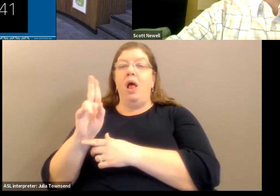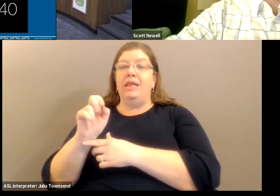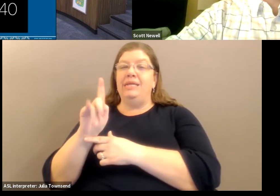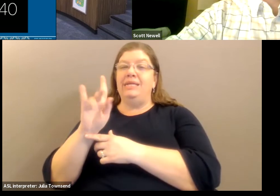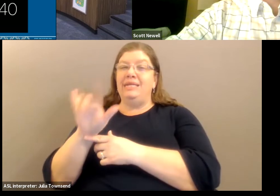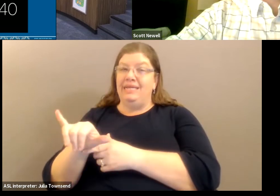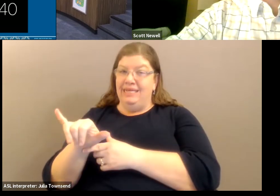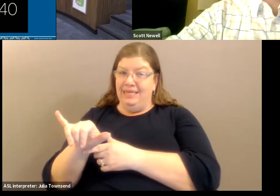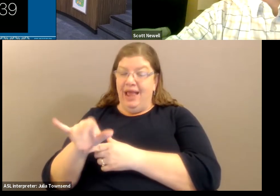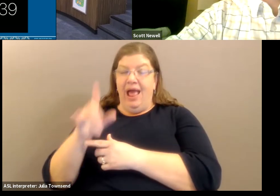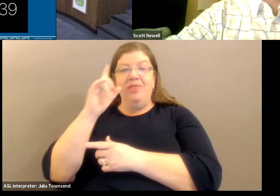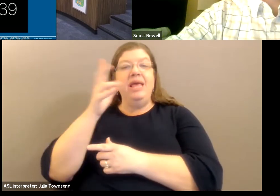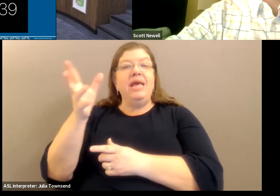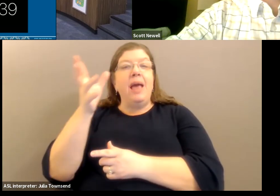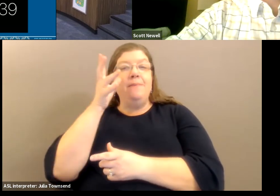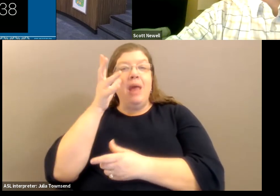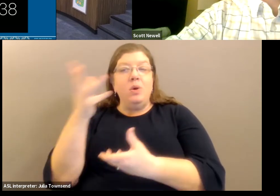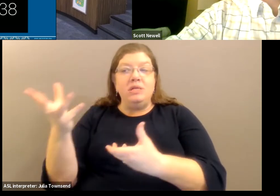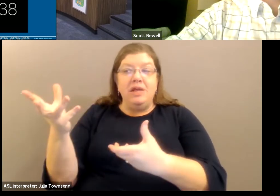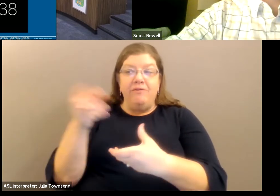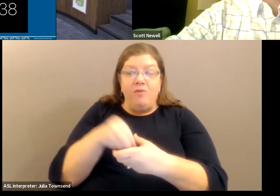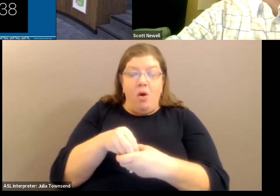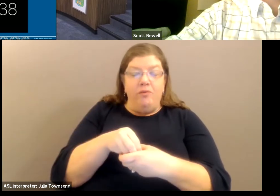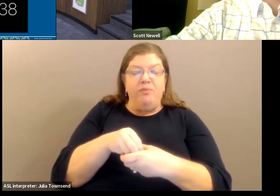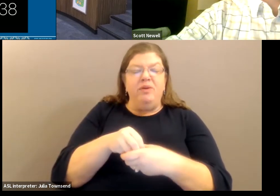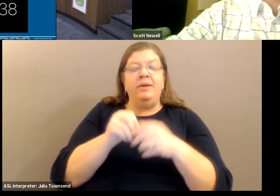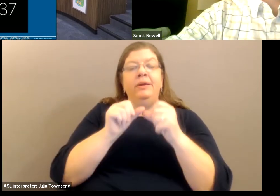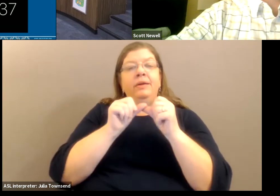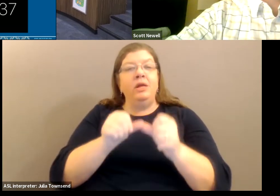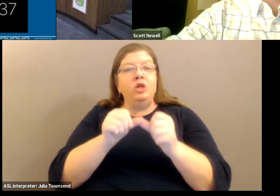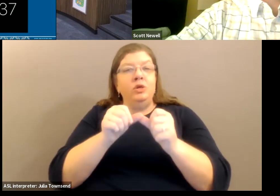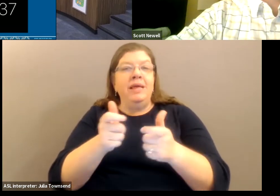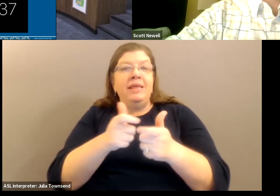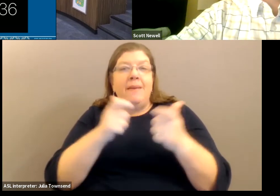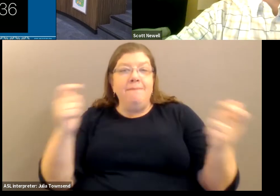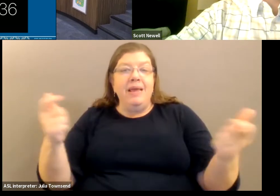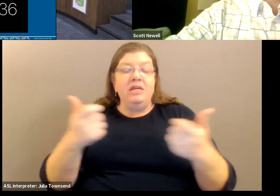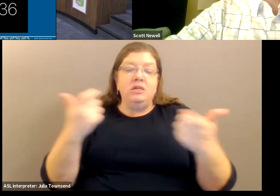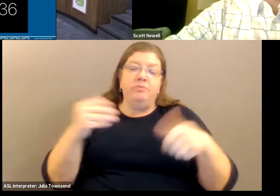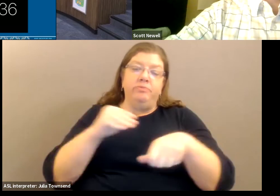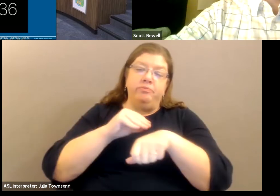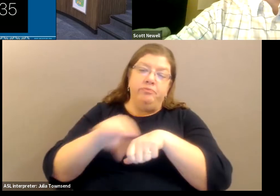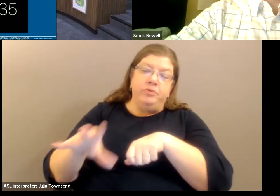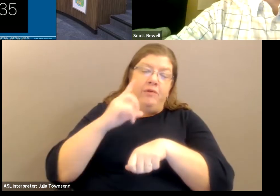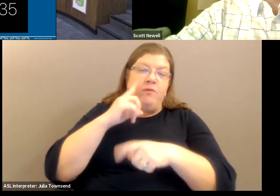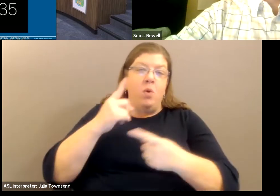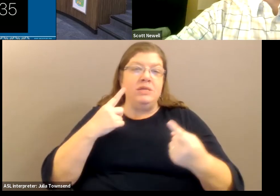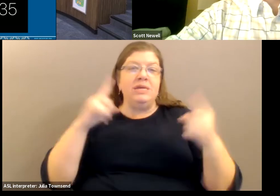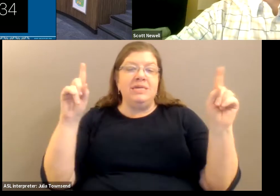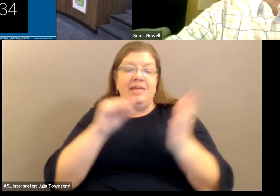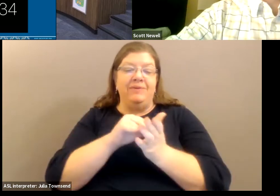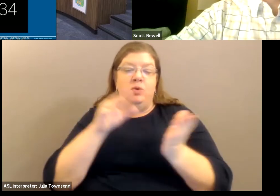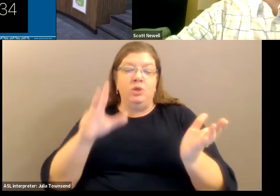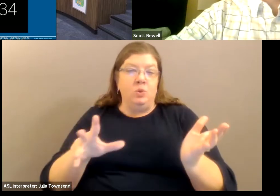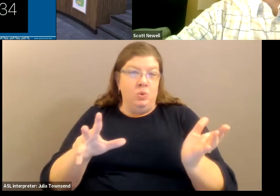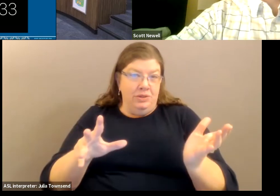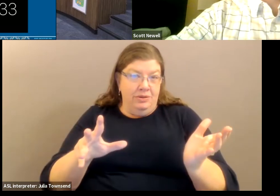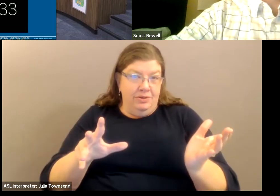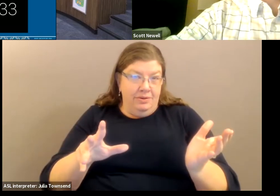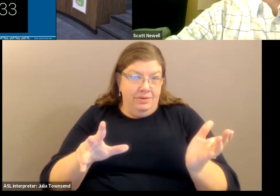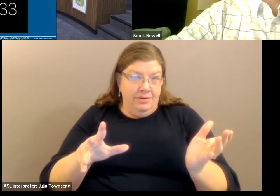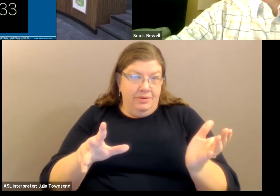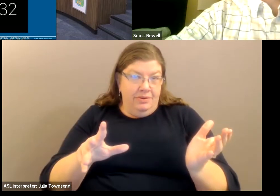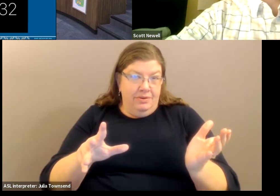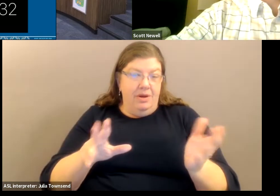parent's involvement continues to be the biggest factor for success for a student. Of course, that